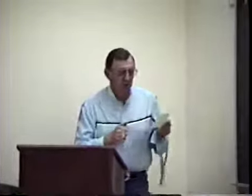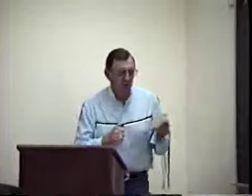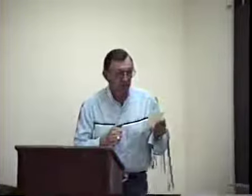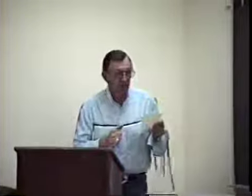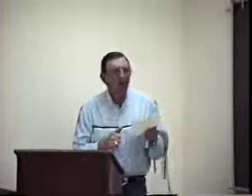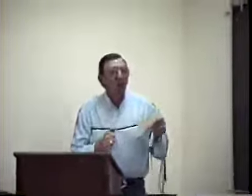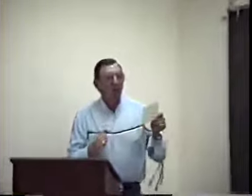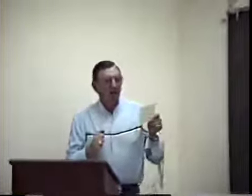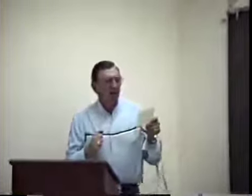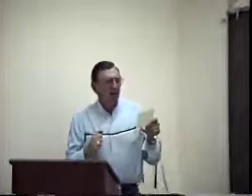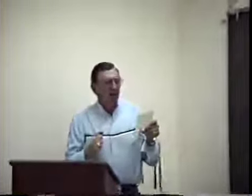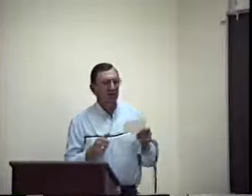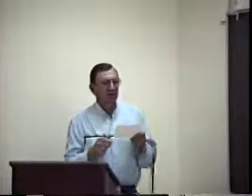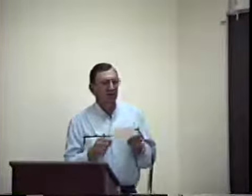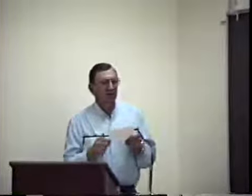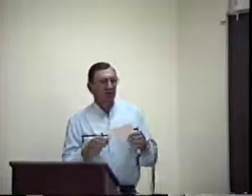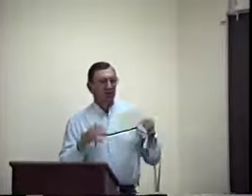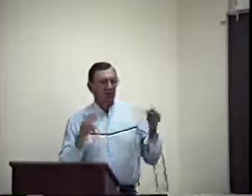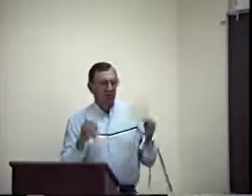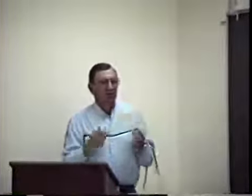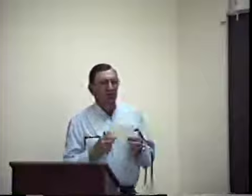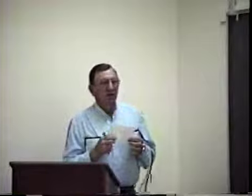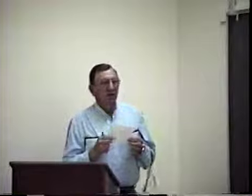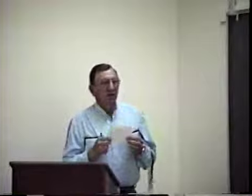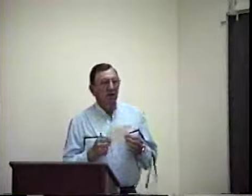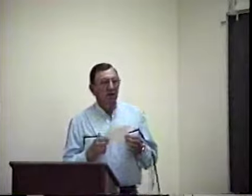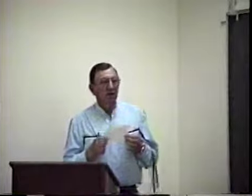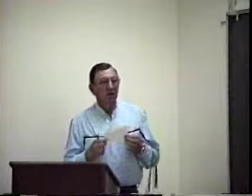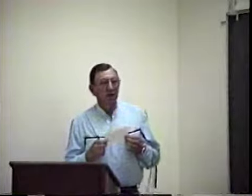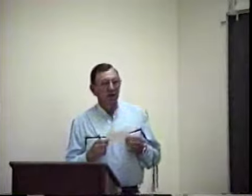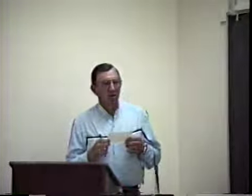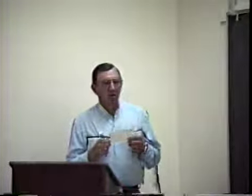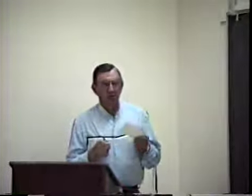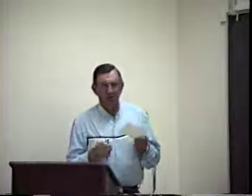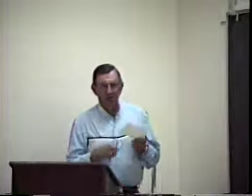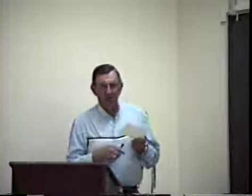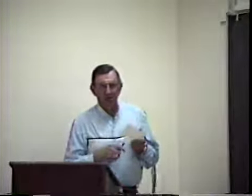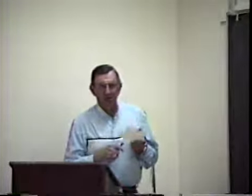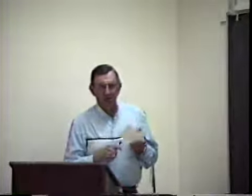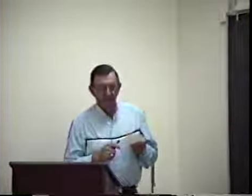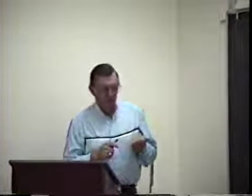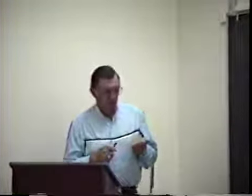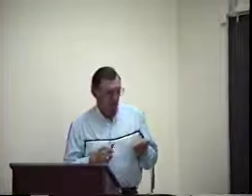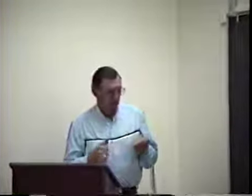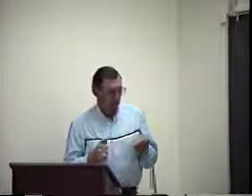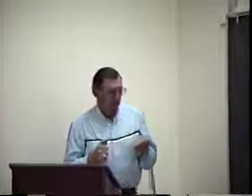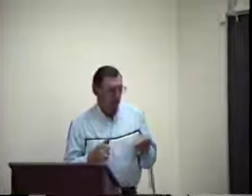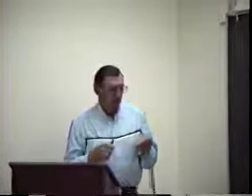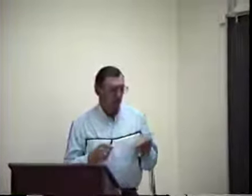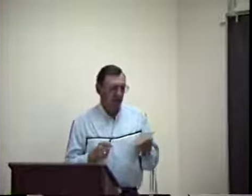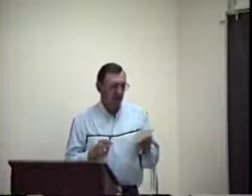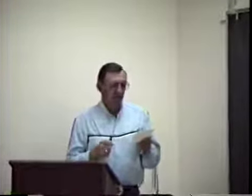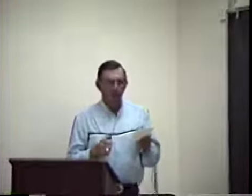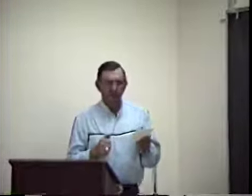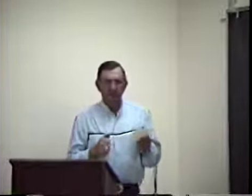school. If you're out of school, give a little bit about your background and your education. And then I'd like to also